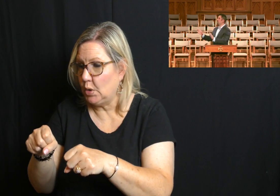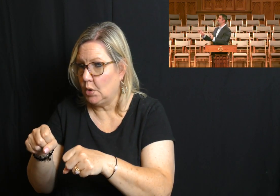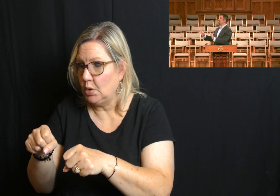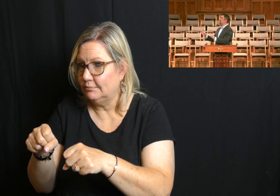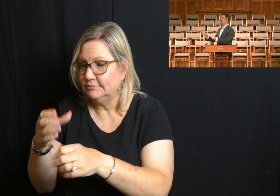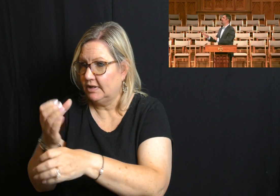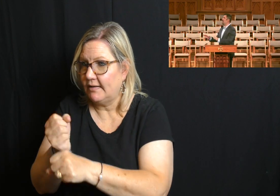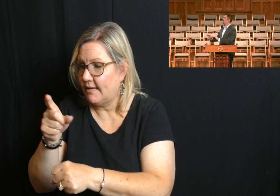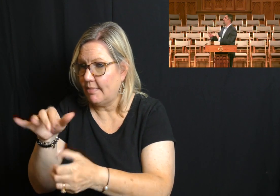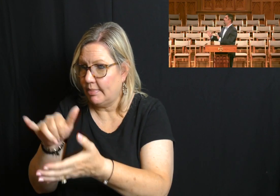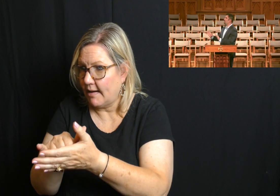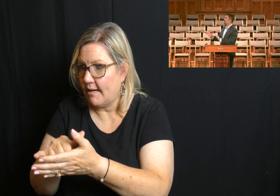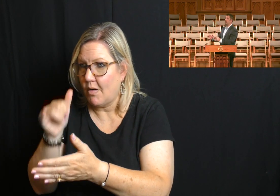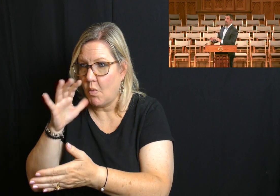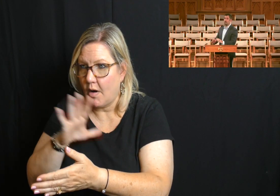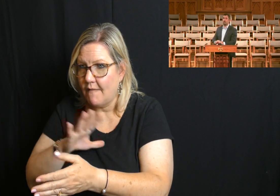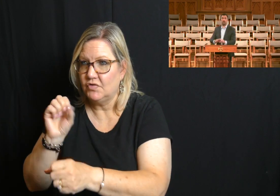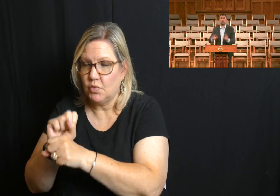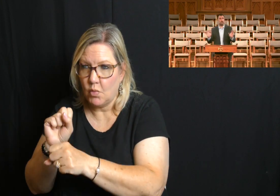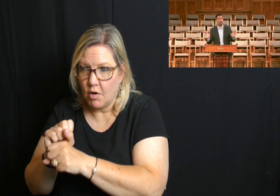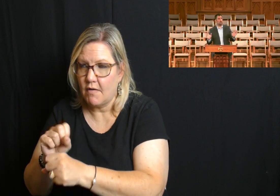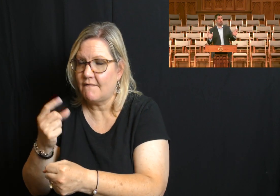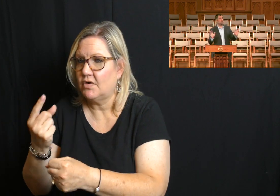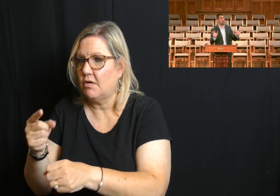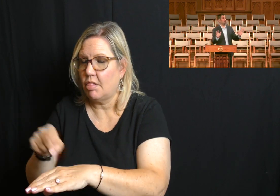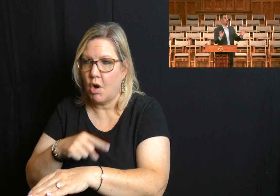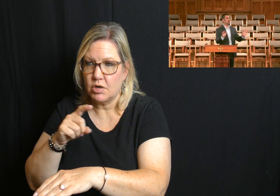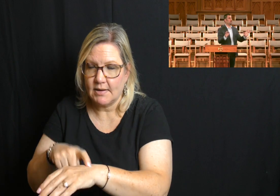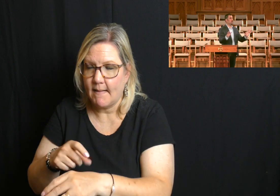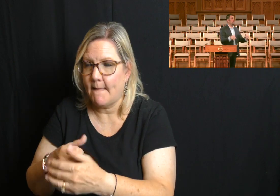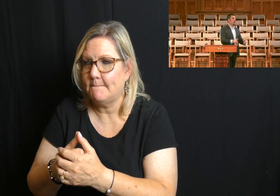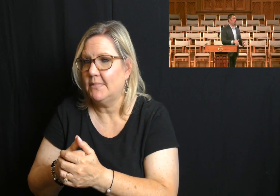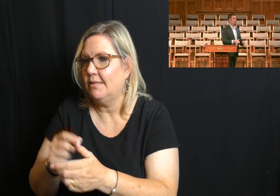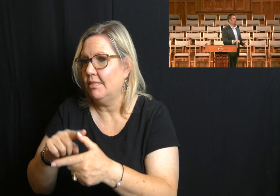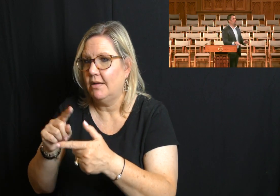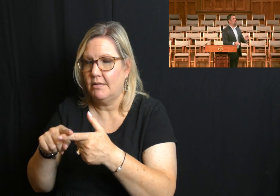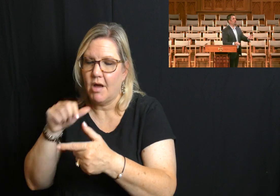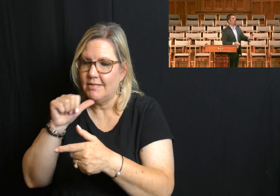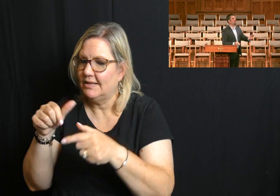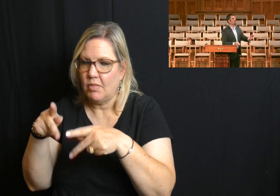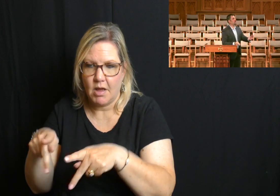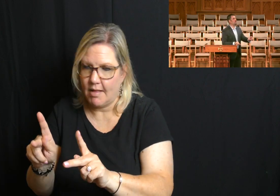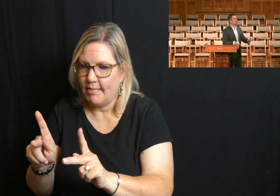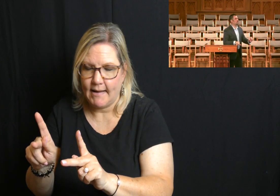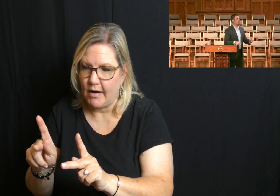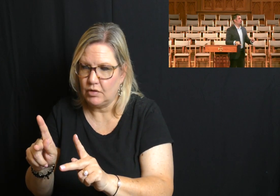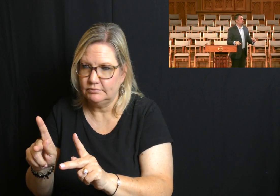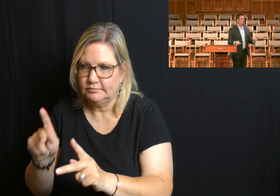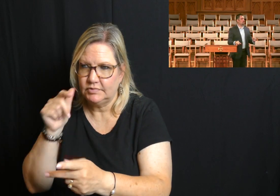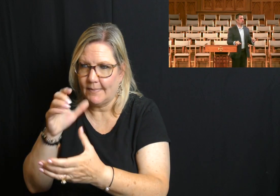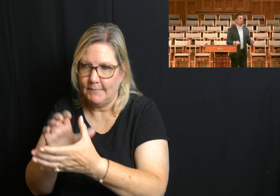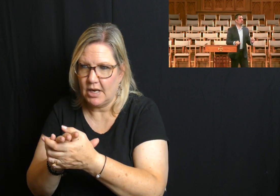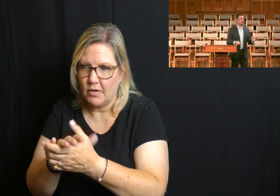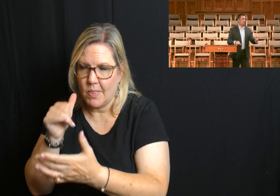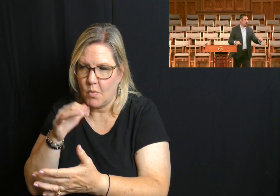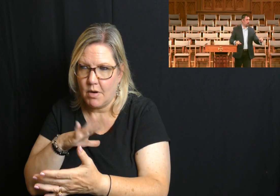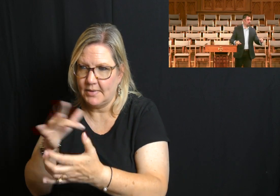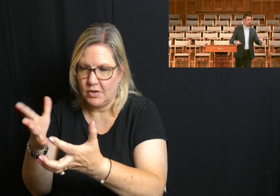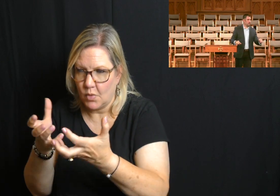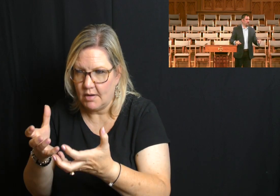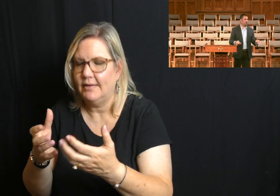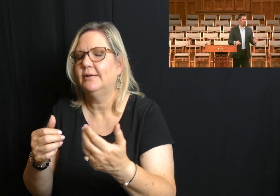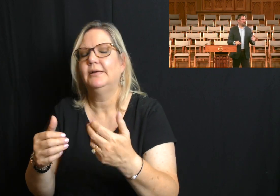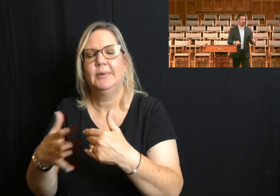If you lived in the same town for a long time and you never left Lexington, Tennessee, you might not understand this. But once you go